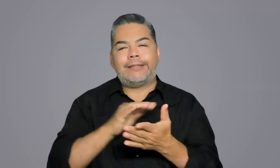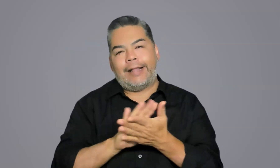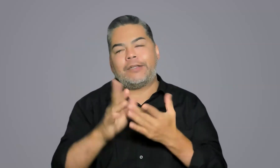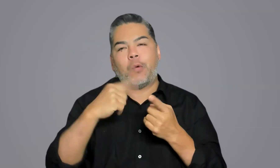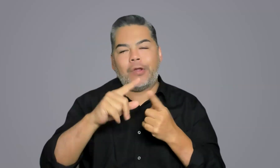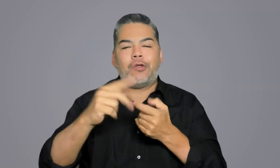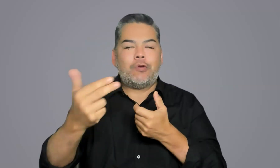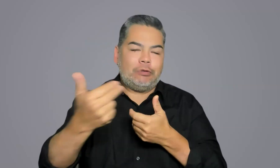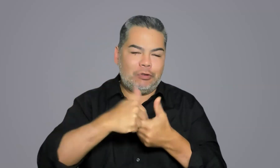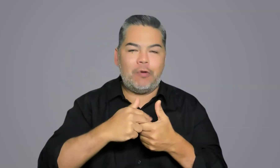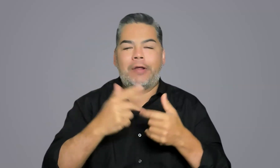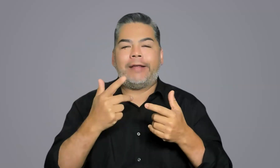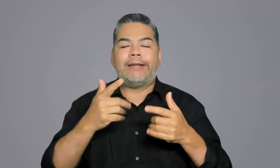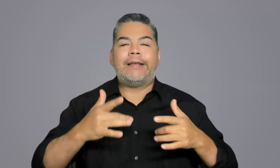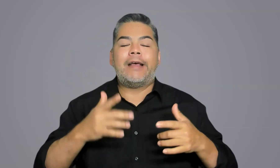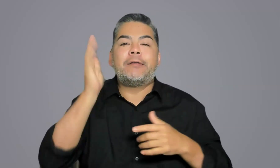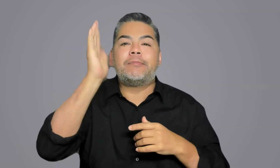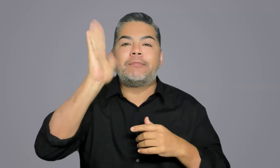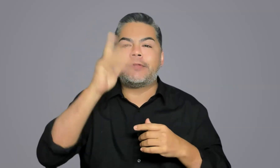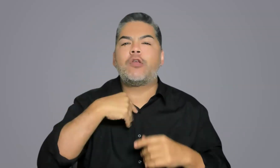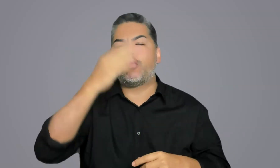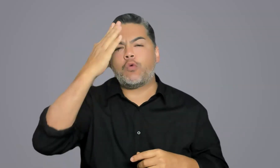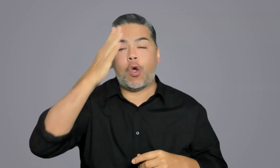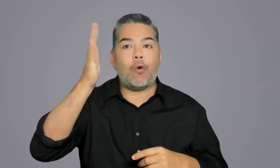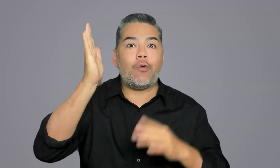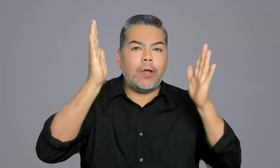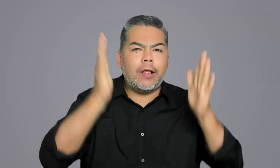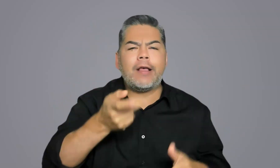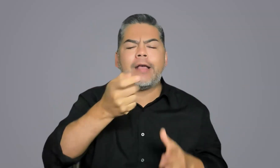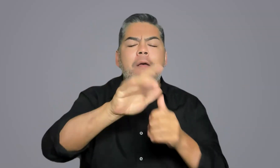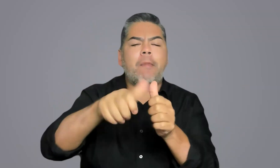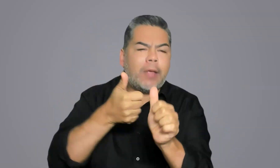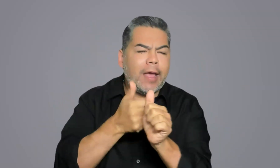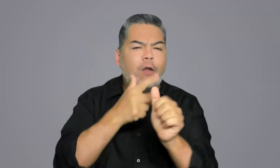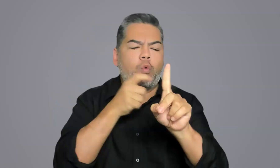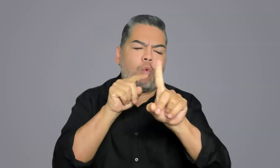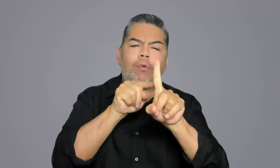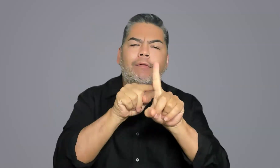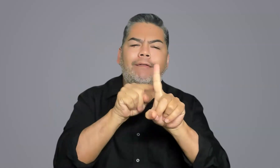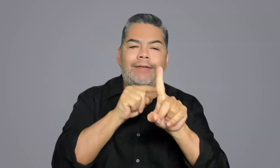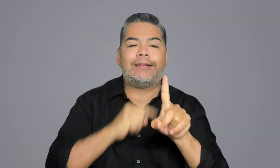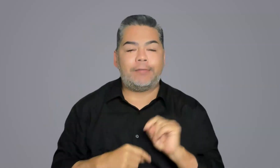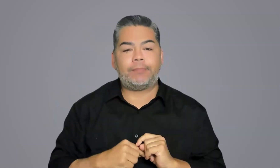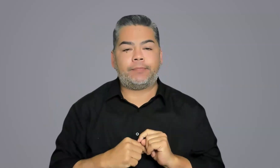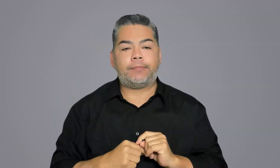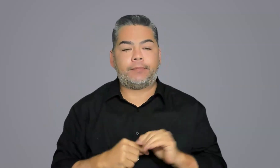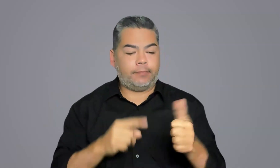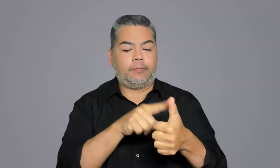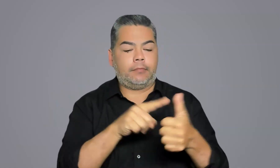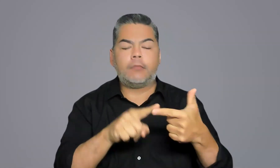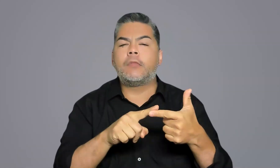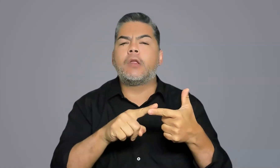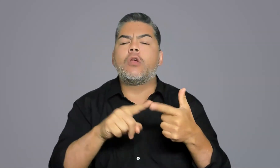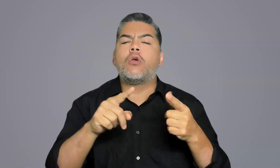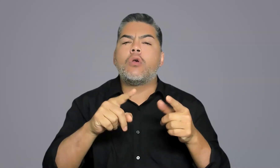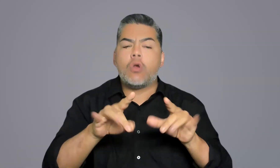get to know a little bit about the presenter rather than diving straight into the content first of all. We're then going to talk about choosing the right document